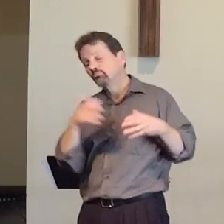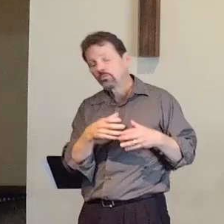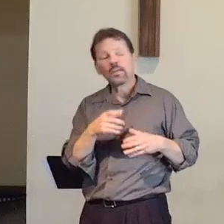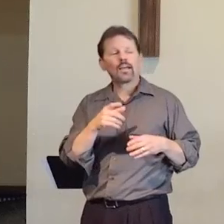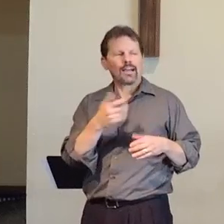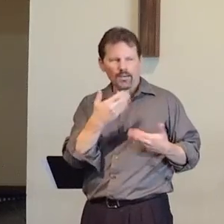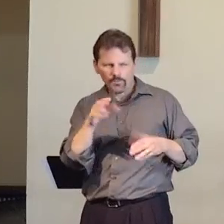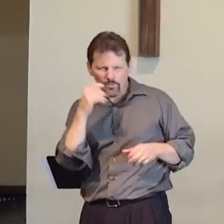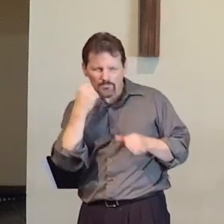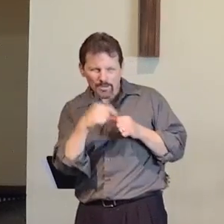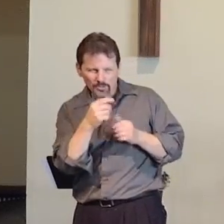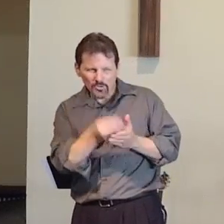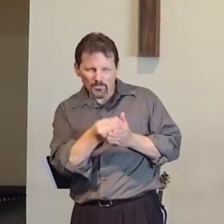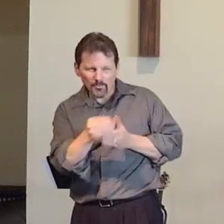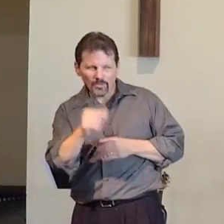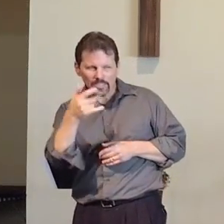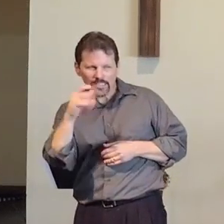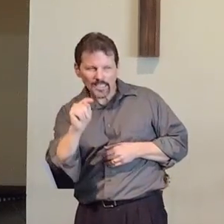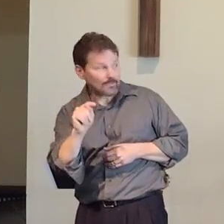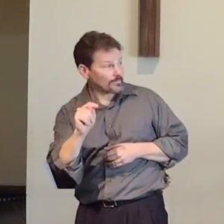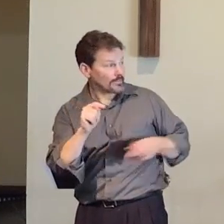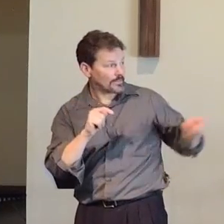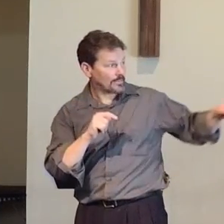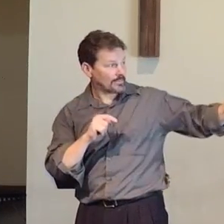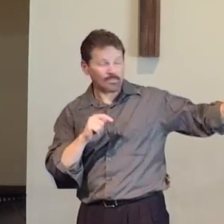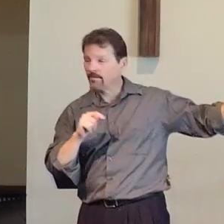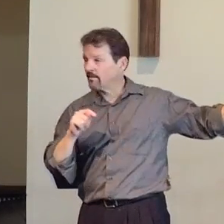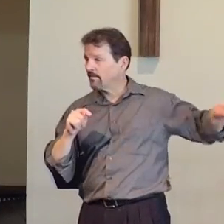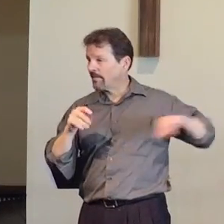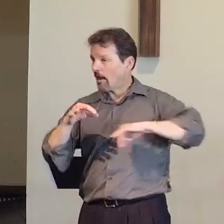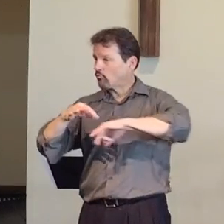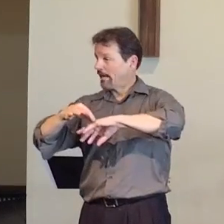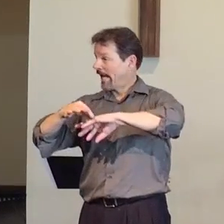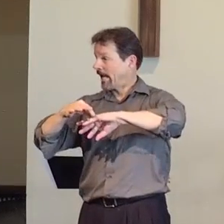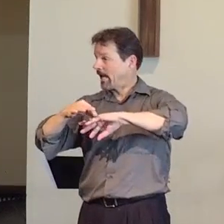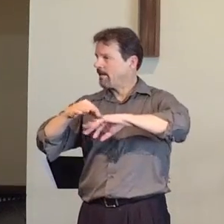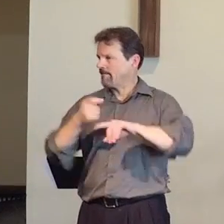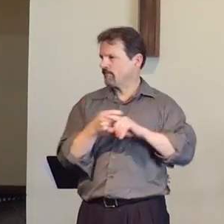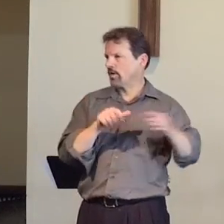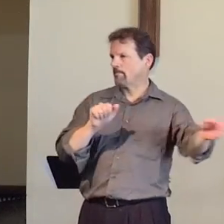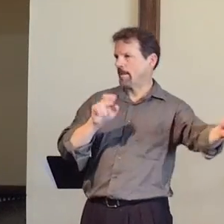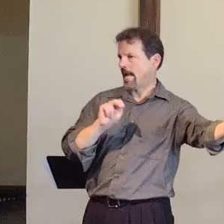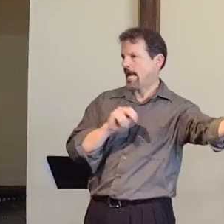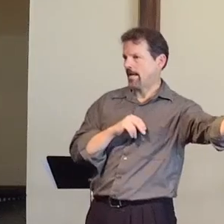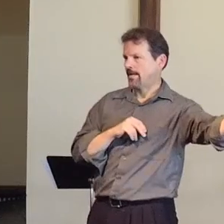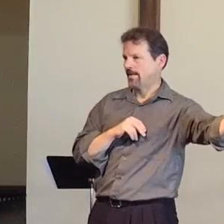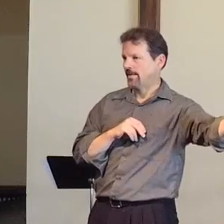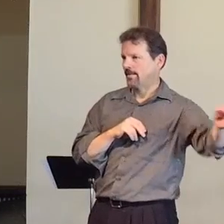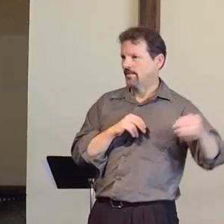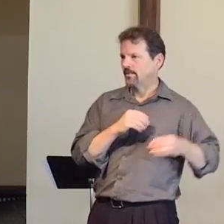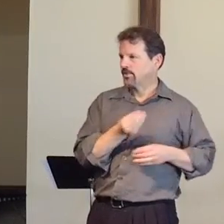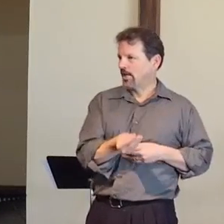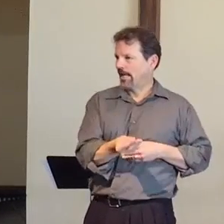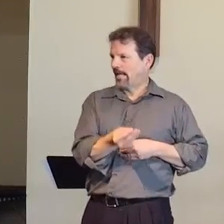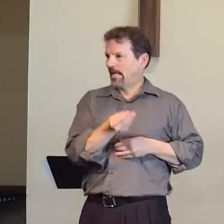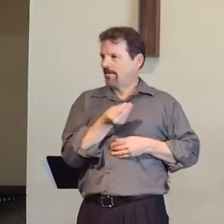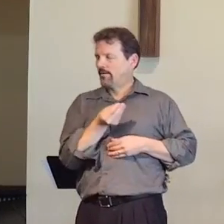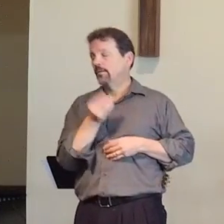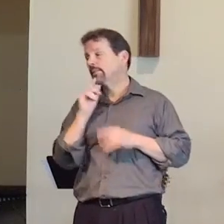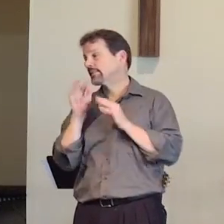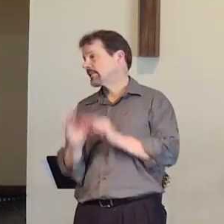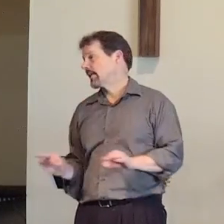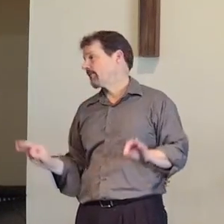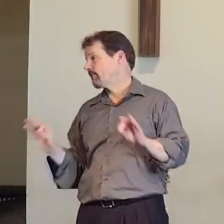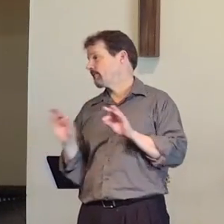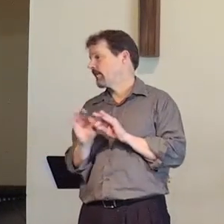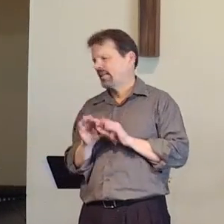this, but she gives me this ring. And, you know, it's significant, and I can tell you how significant it is